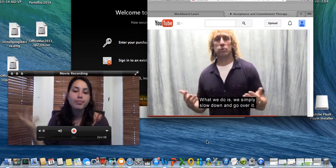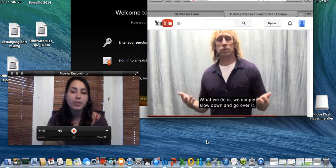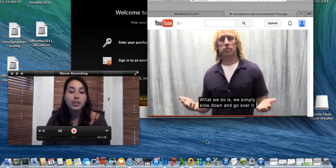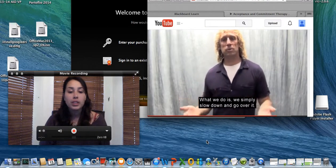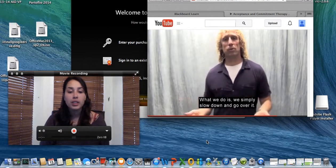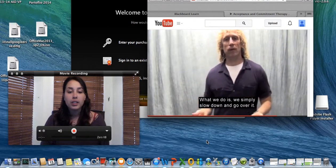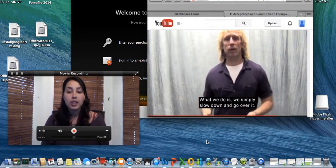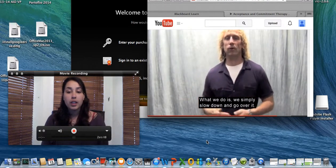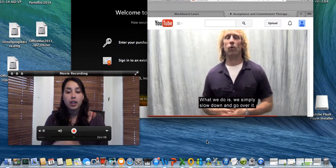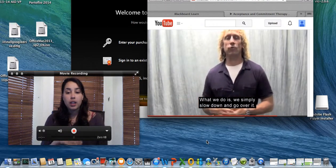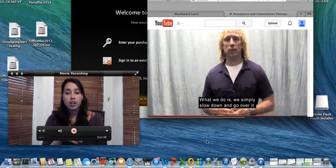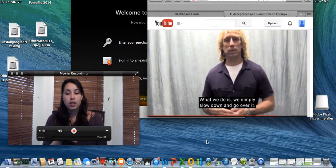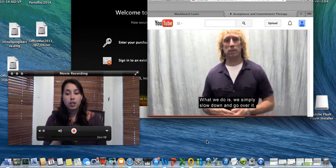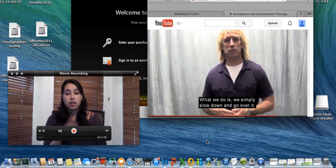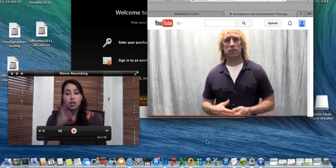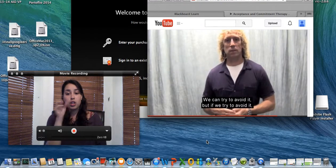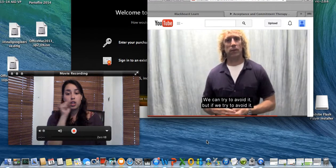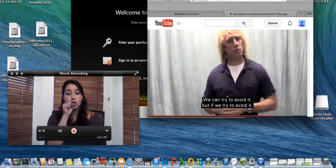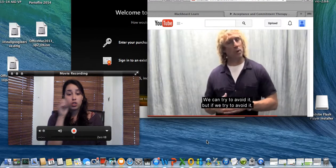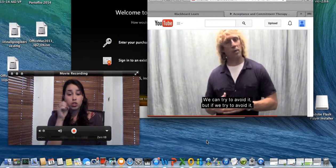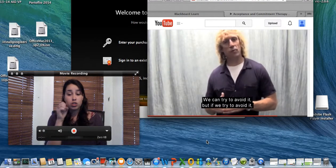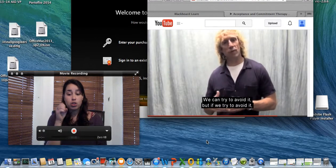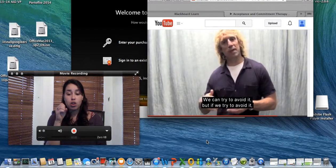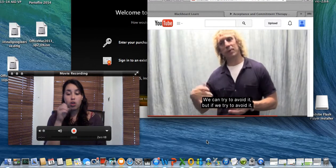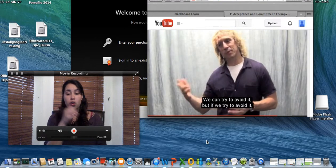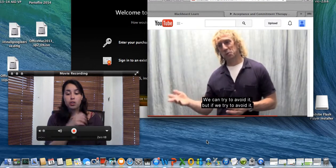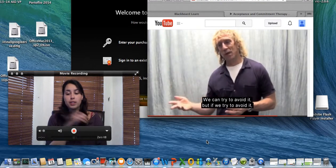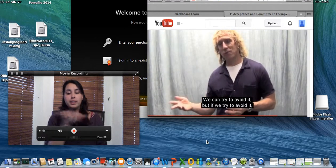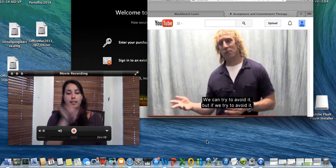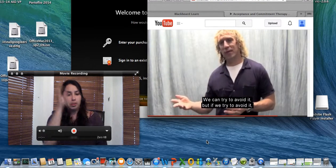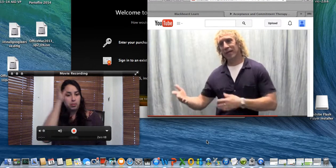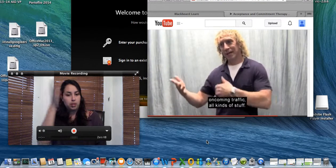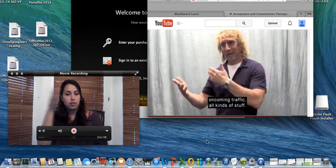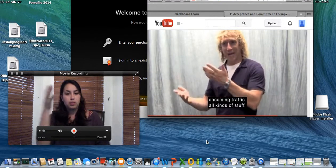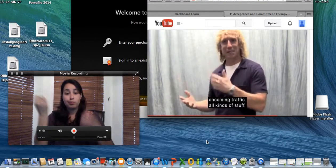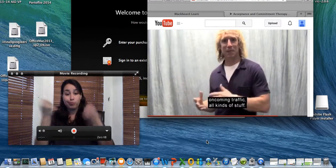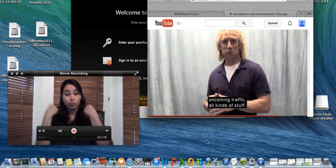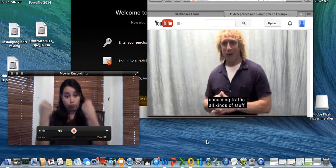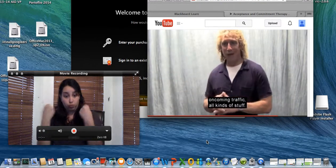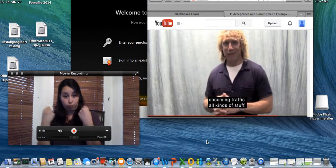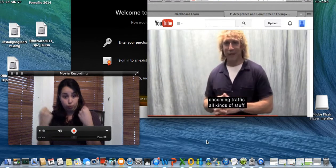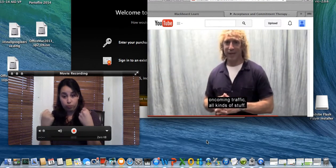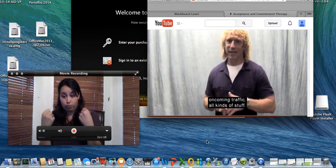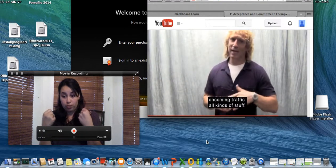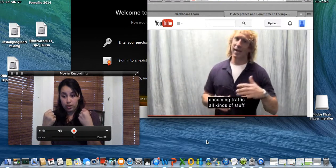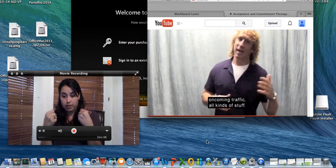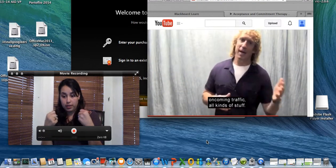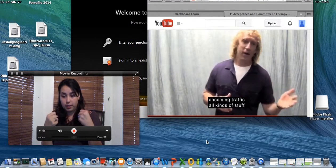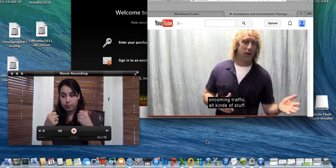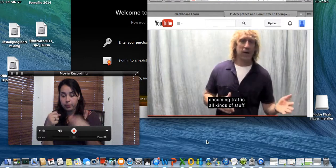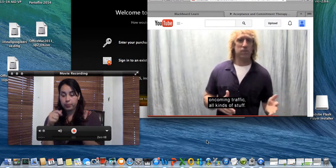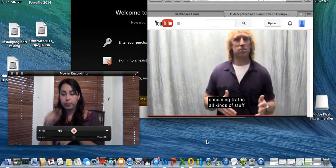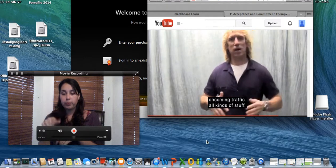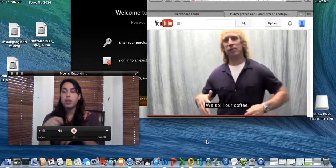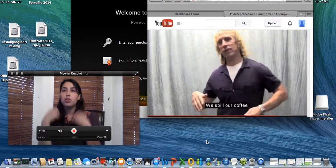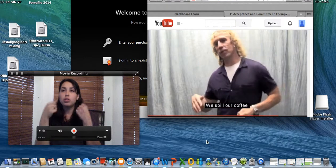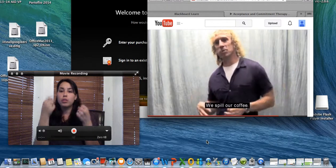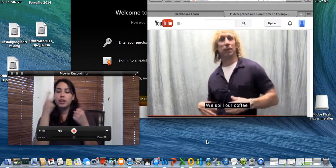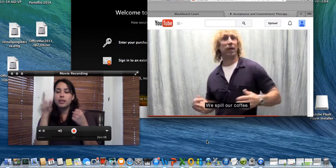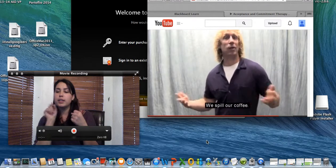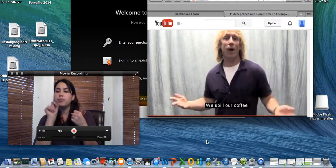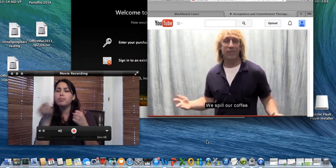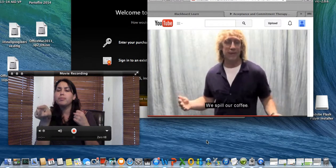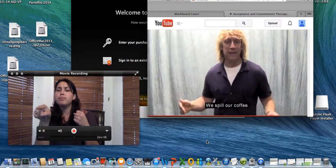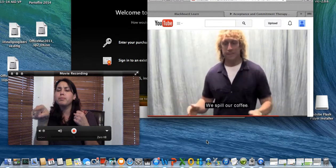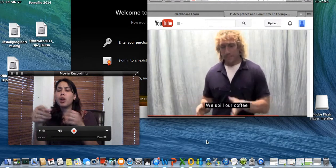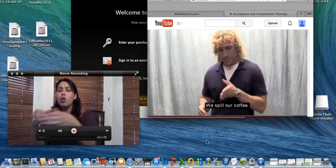do is we simply slow down and go over it. We can try to avoid it, but if we try to avoid it, oncoming traffic, all kinds of stuff, we spill